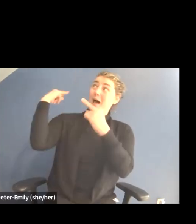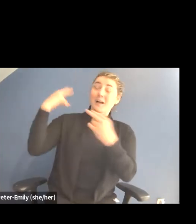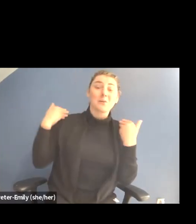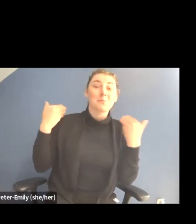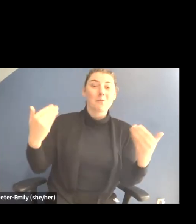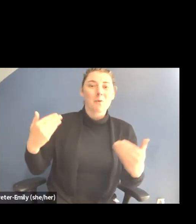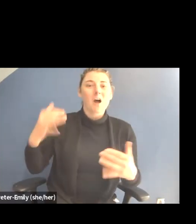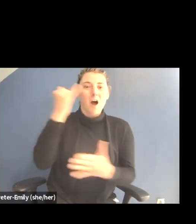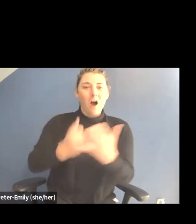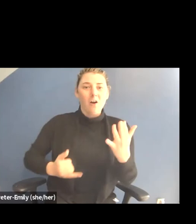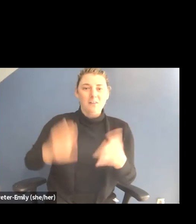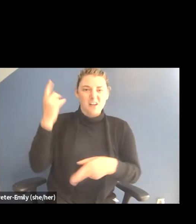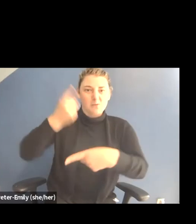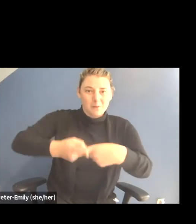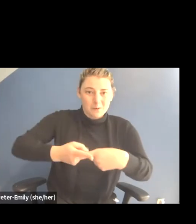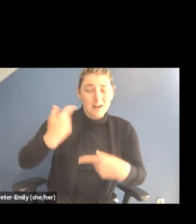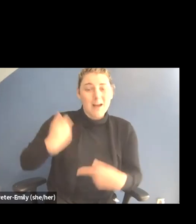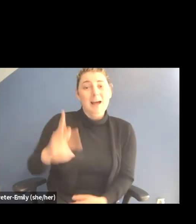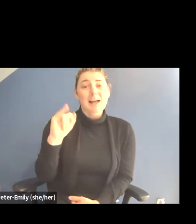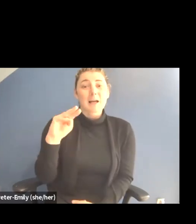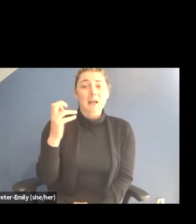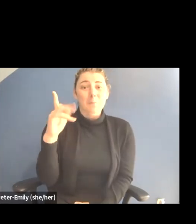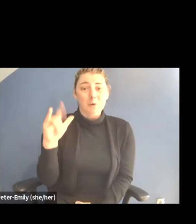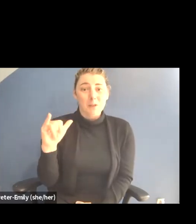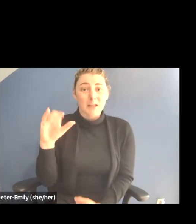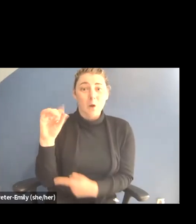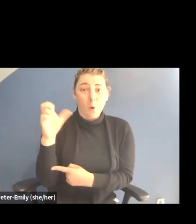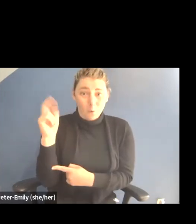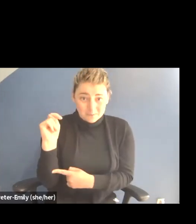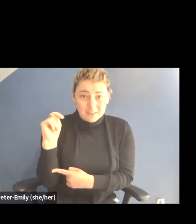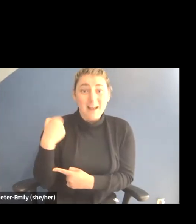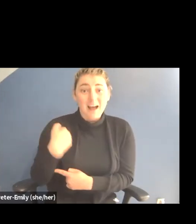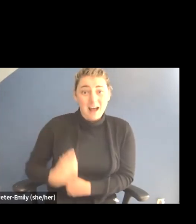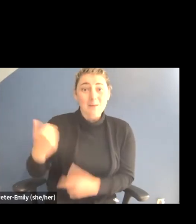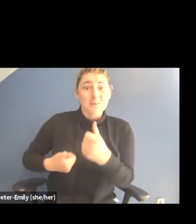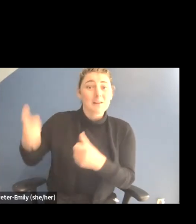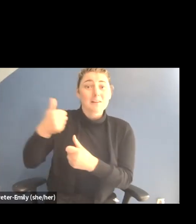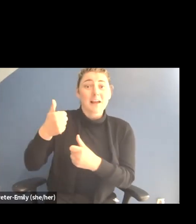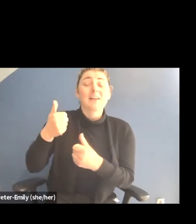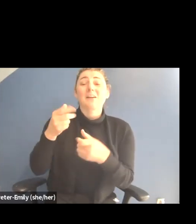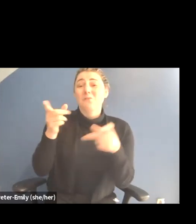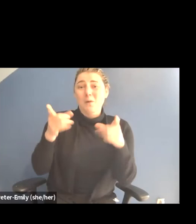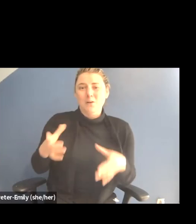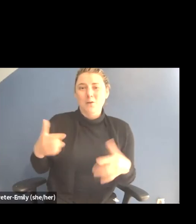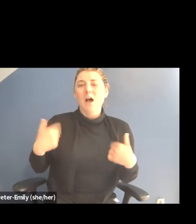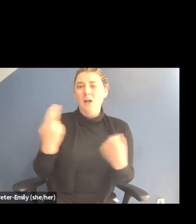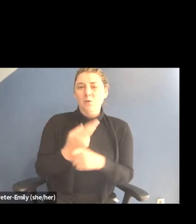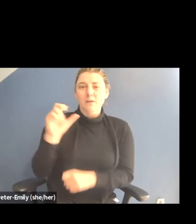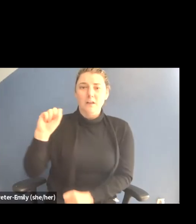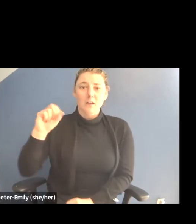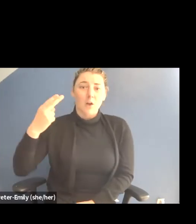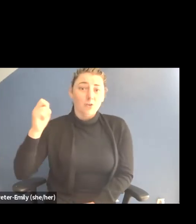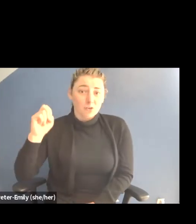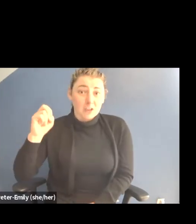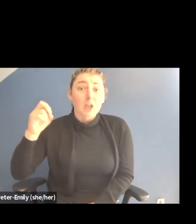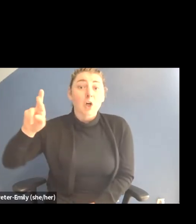Kimberly Olson, and I'm the Executive Director of the New York City Arts and Education Roundtable. I use she, her pronouns, and I am